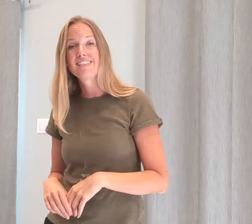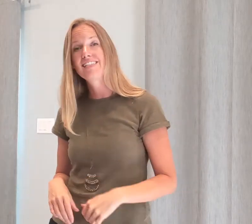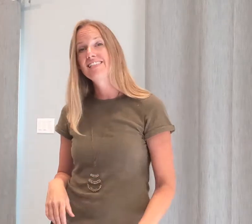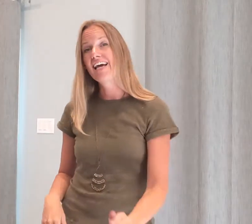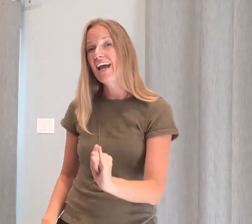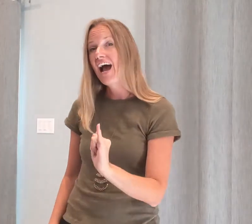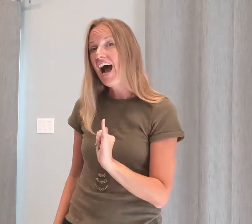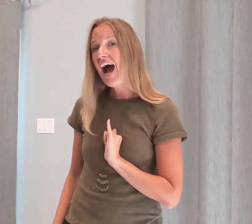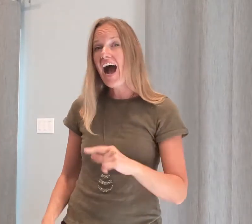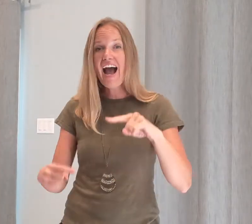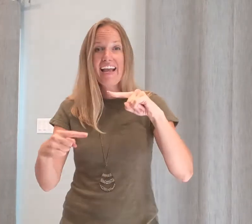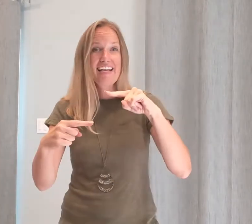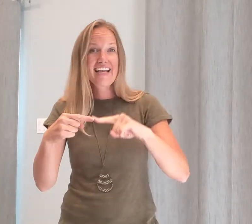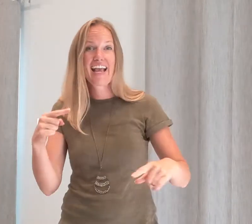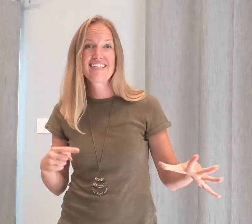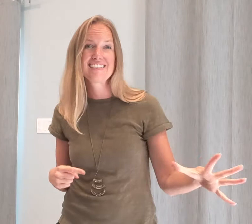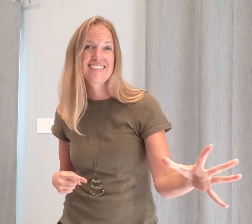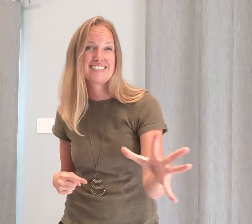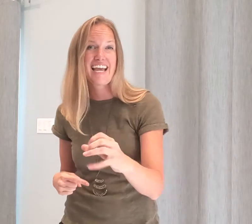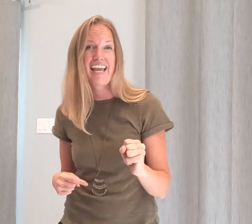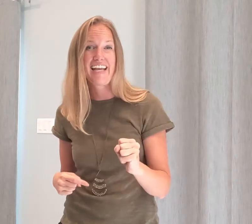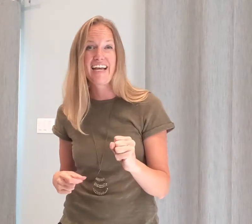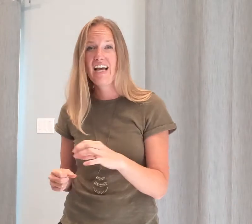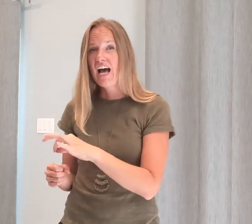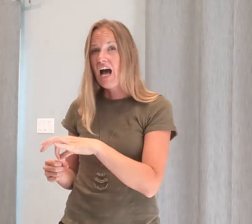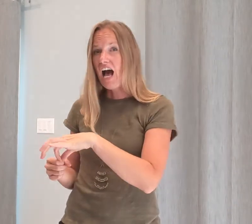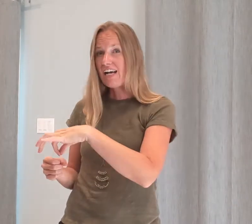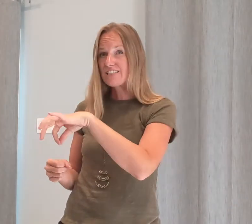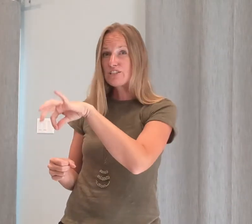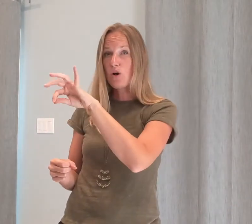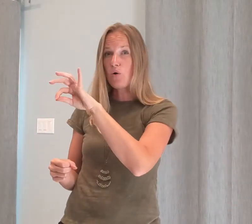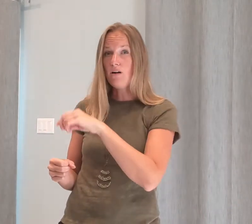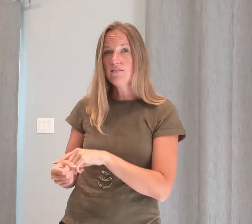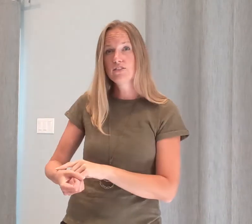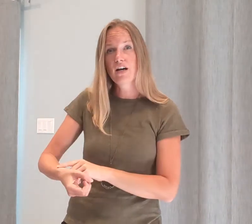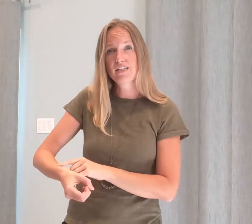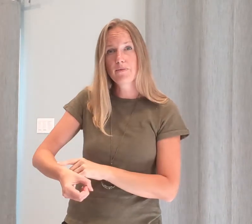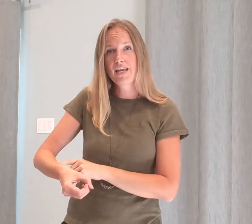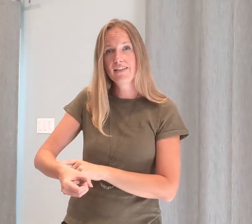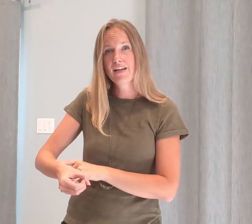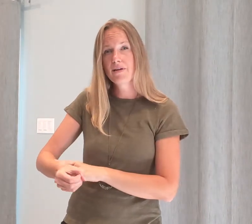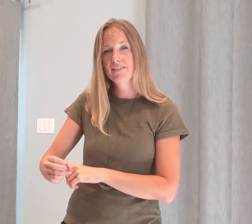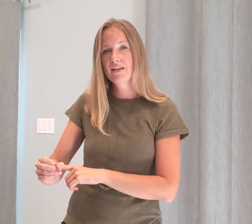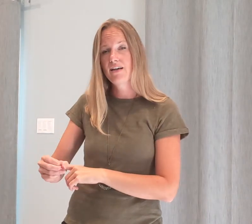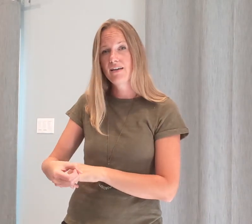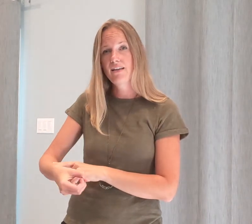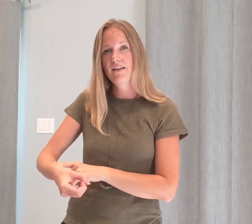sin sick. I can't take a soul. So non-dominant hand kind of makes a little